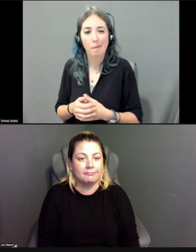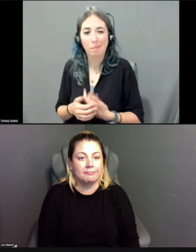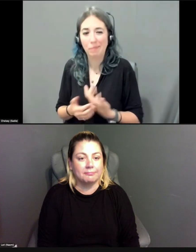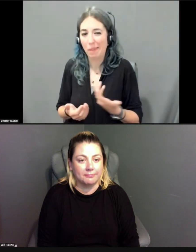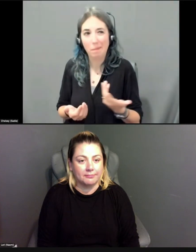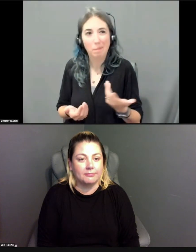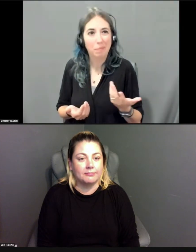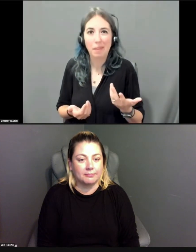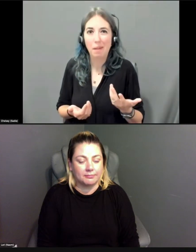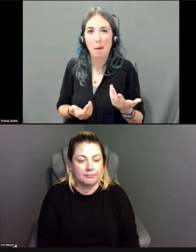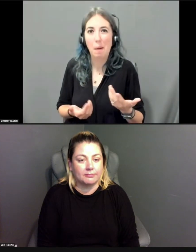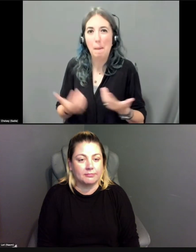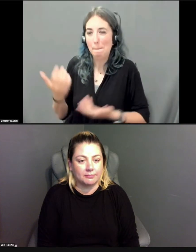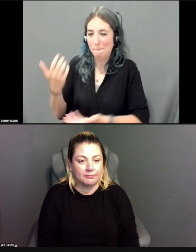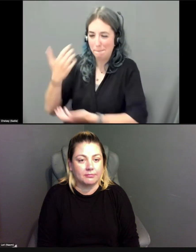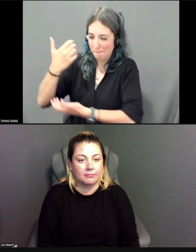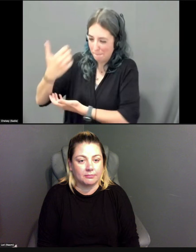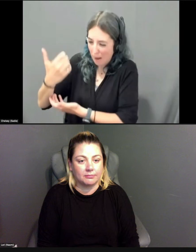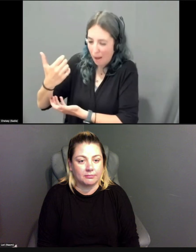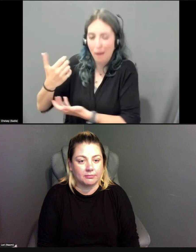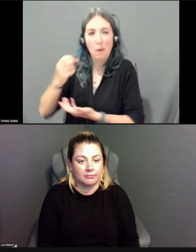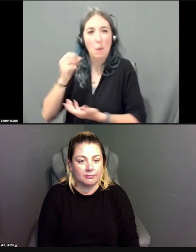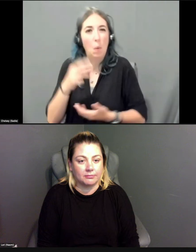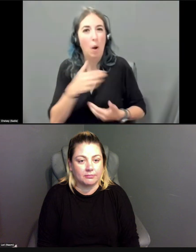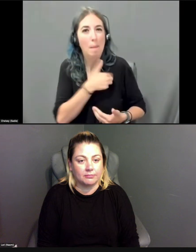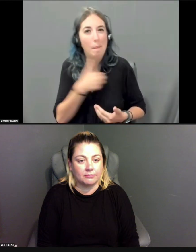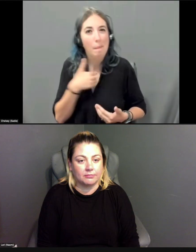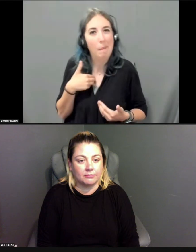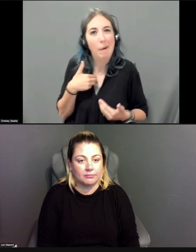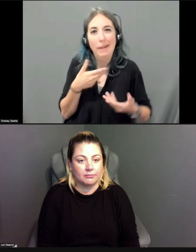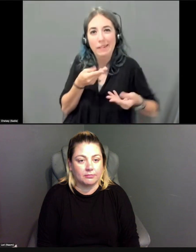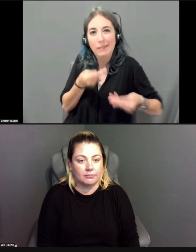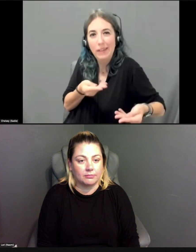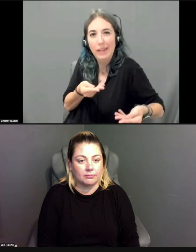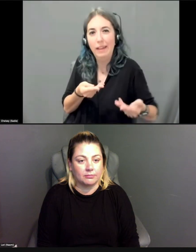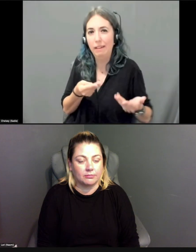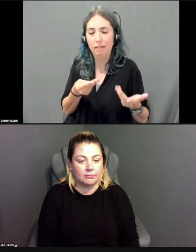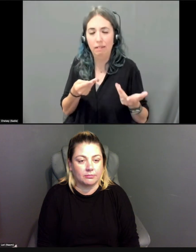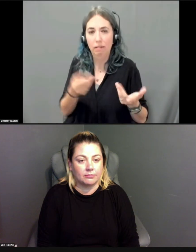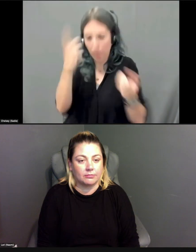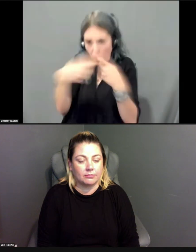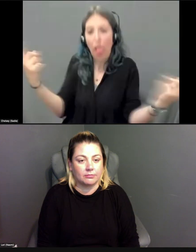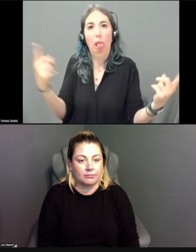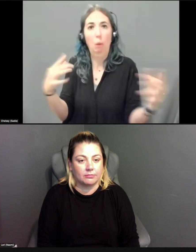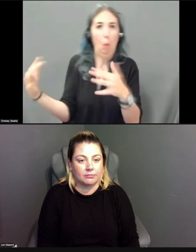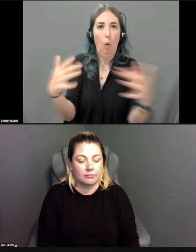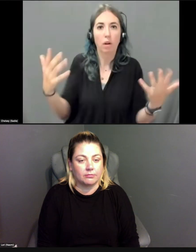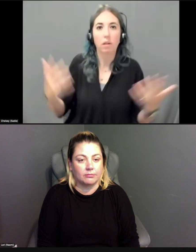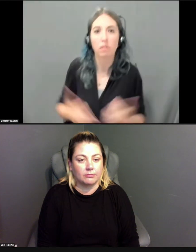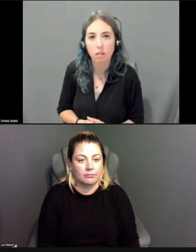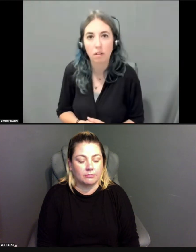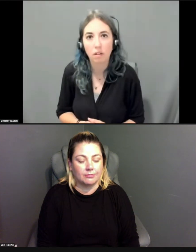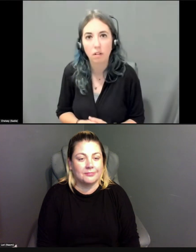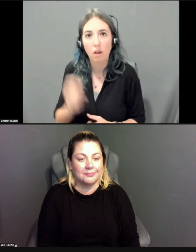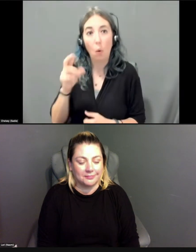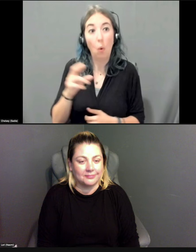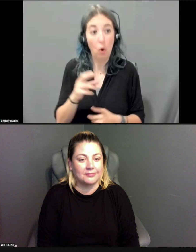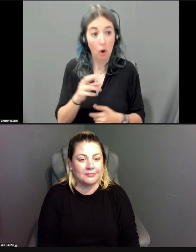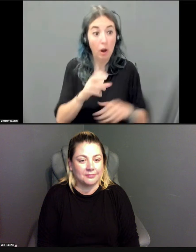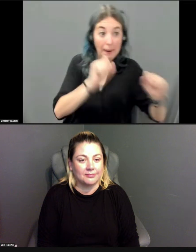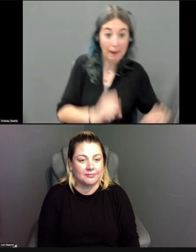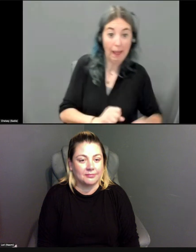your toddler if you let them have juice and cookies versus if you only let them have water and vegetables. And there's this